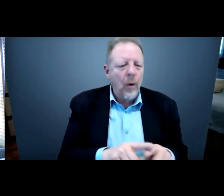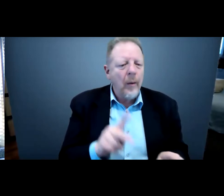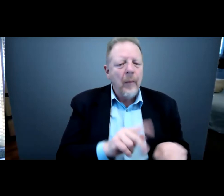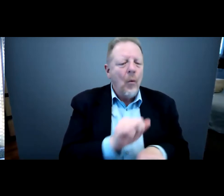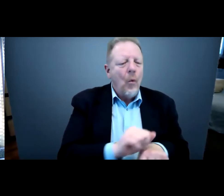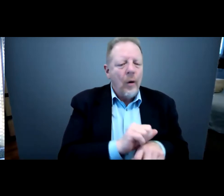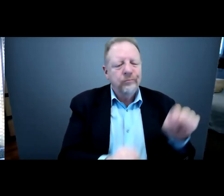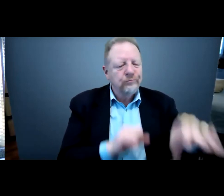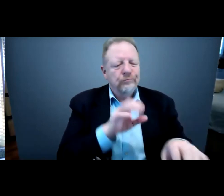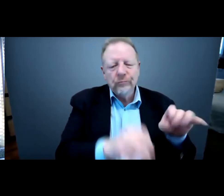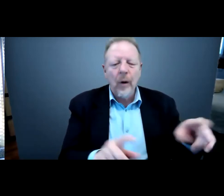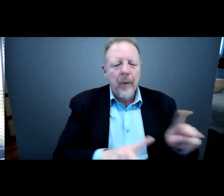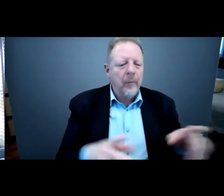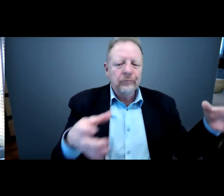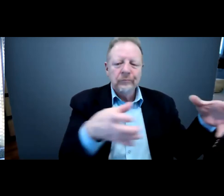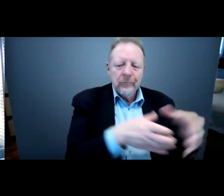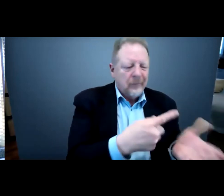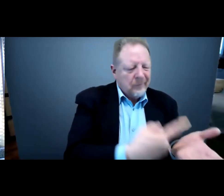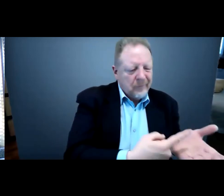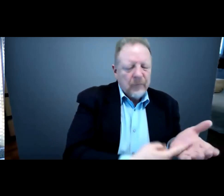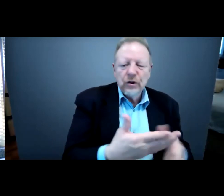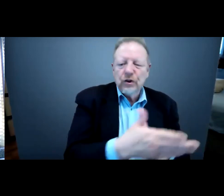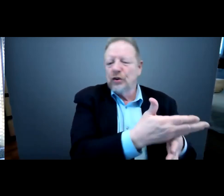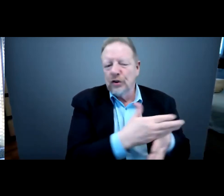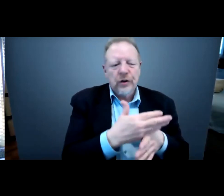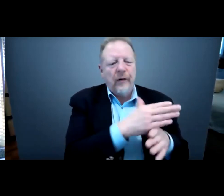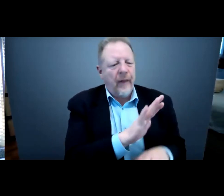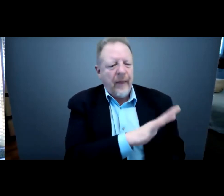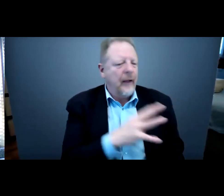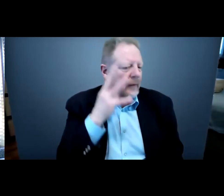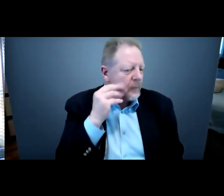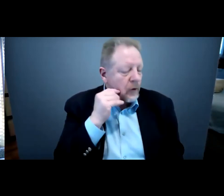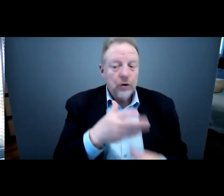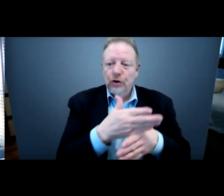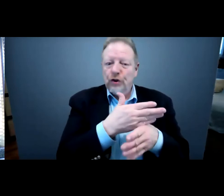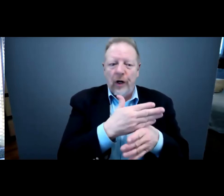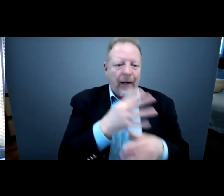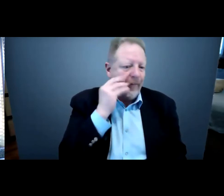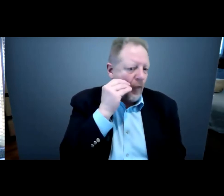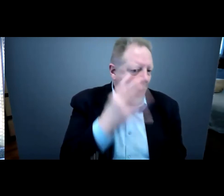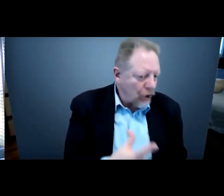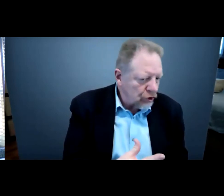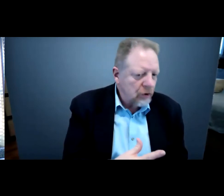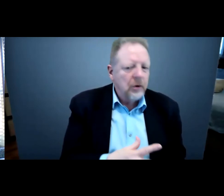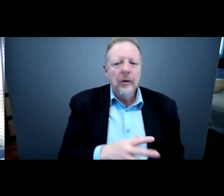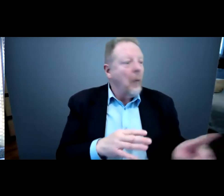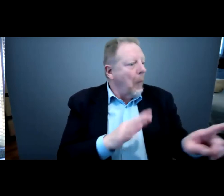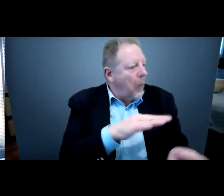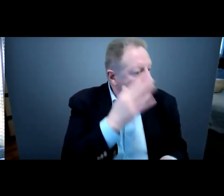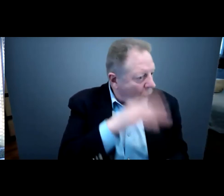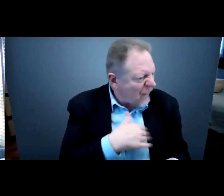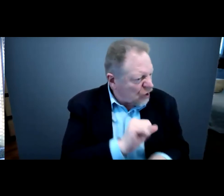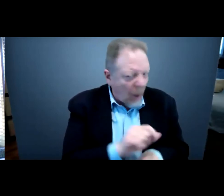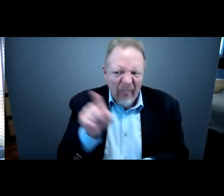working, where people are sharing information on a regular basis so that it could keep it going. So if somebody